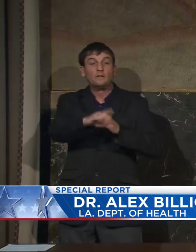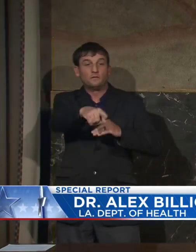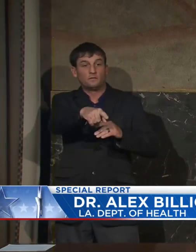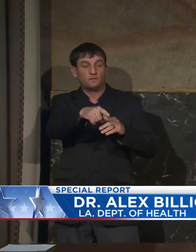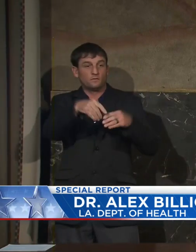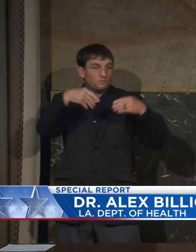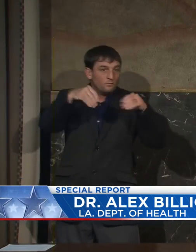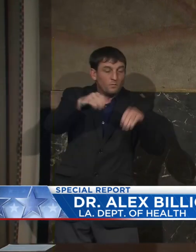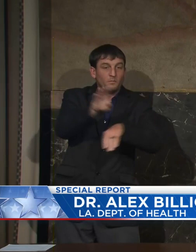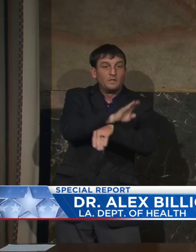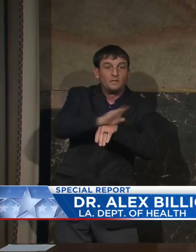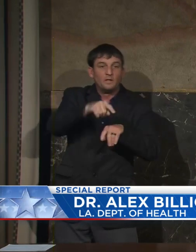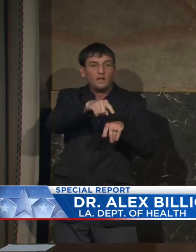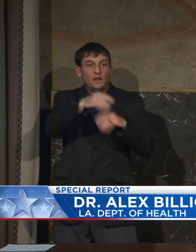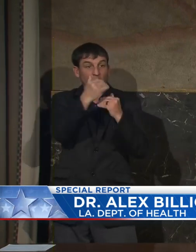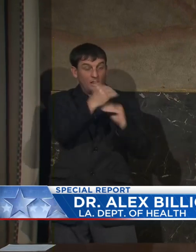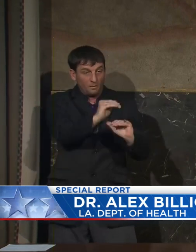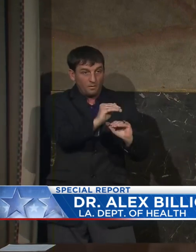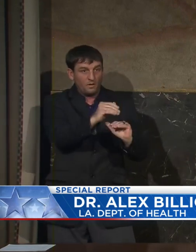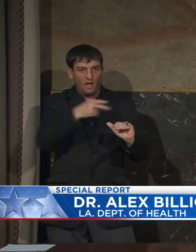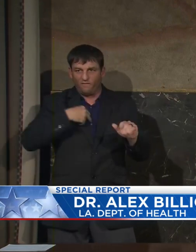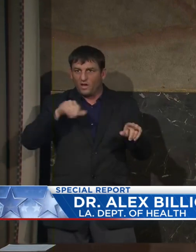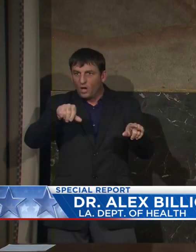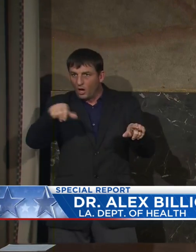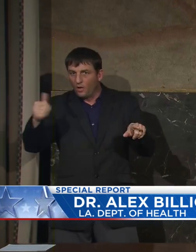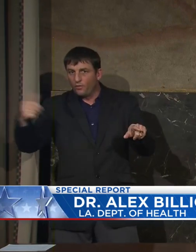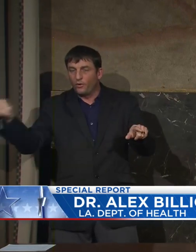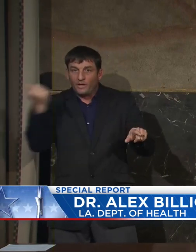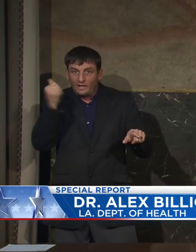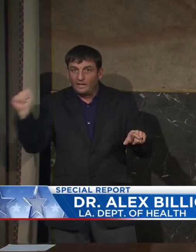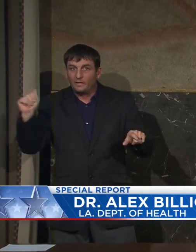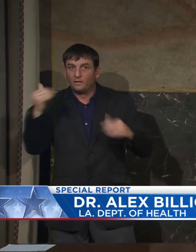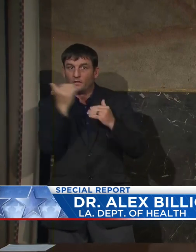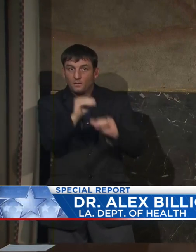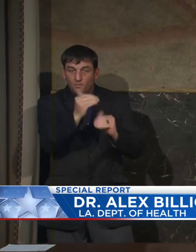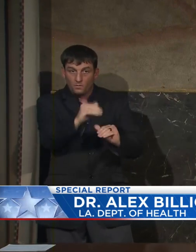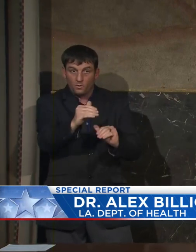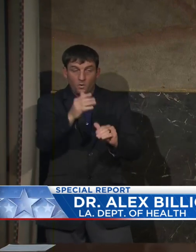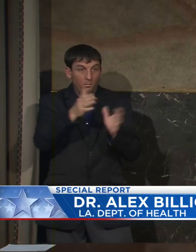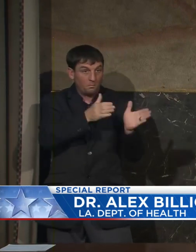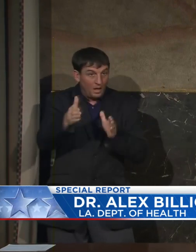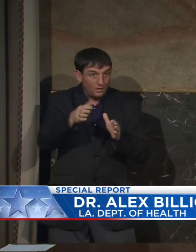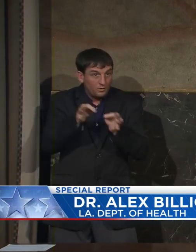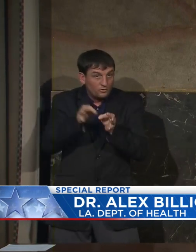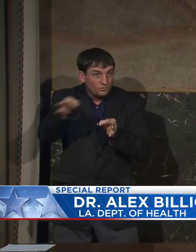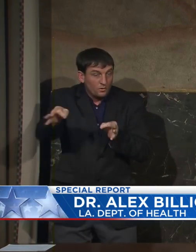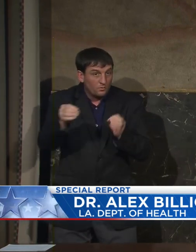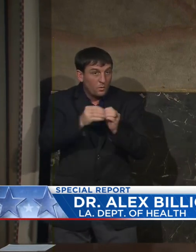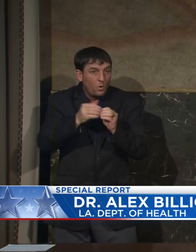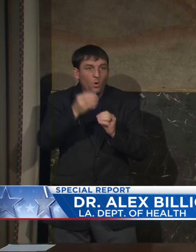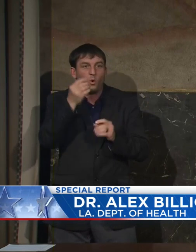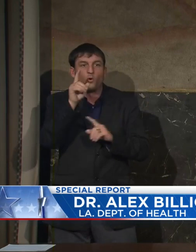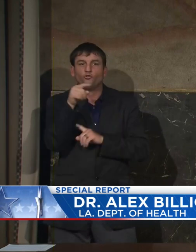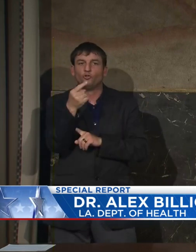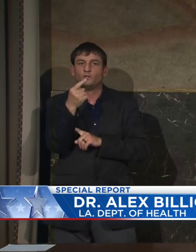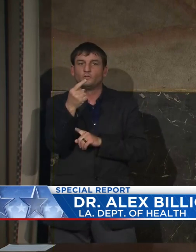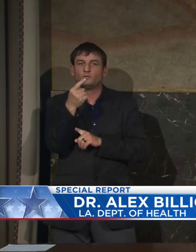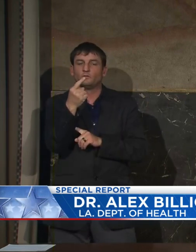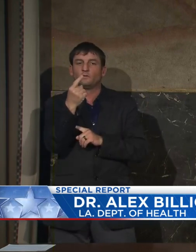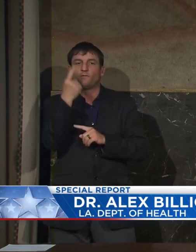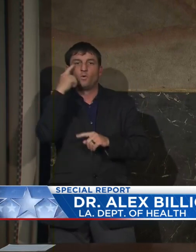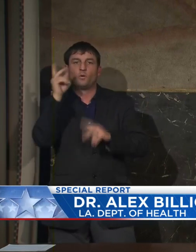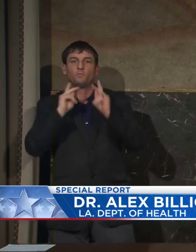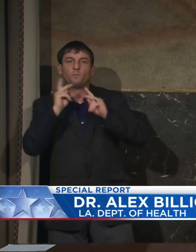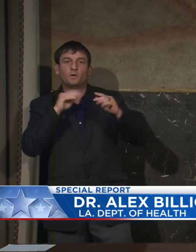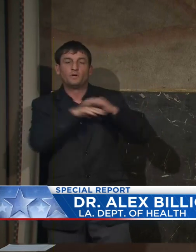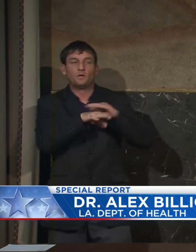the stay-at-home order it's been 10 people. Are those kind of limits being extended in any fashion, or is it just the occupancy rate? So